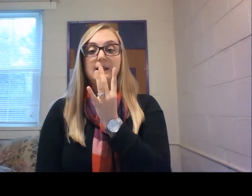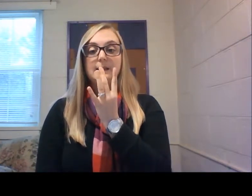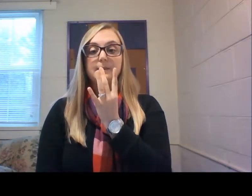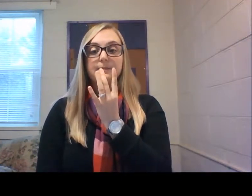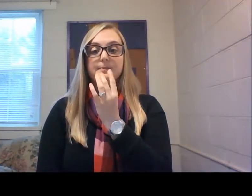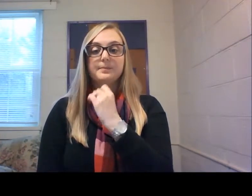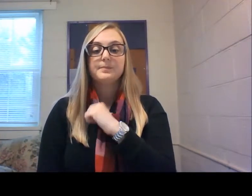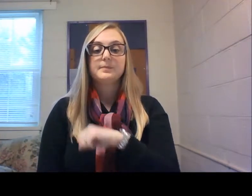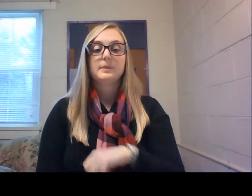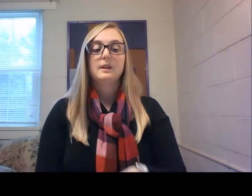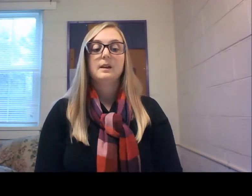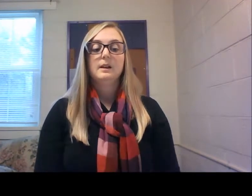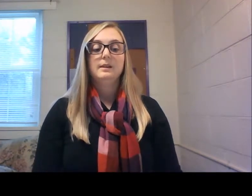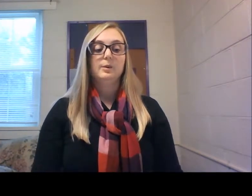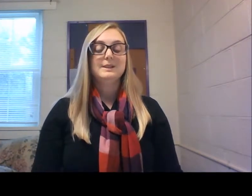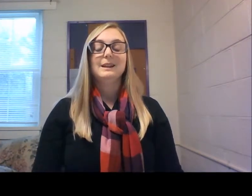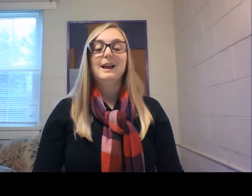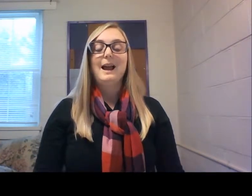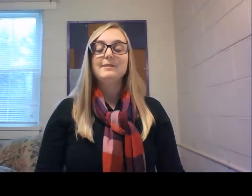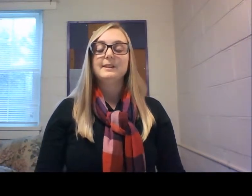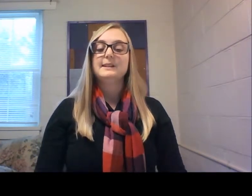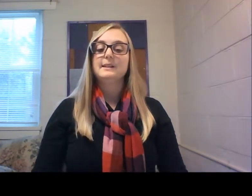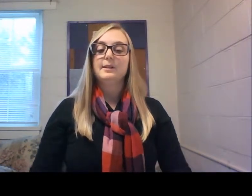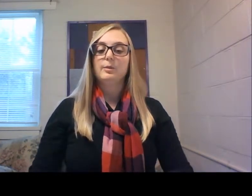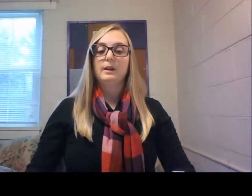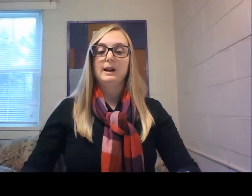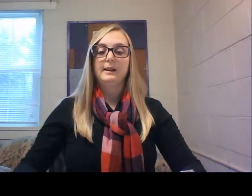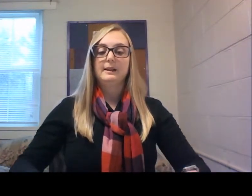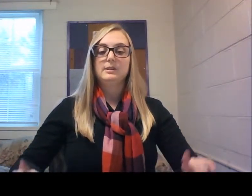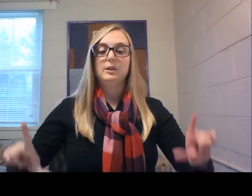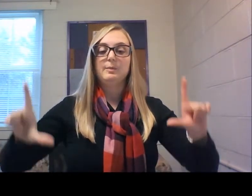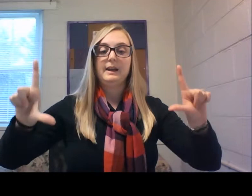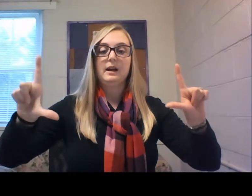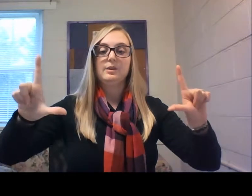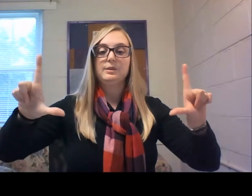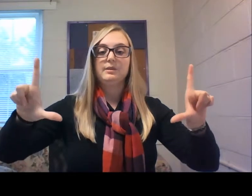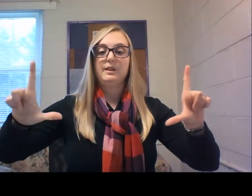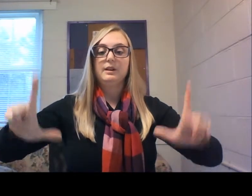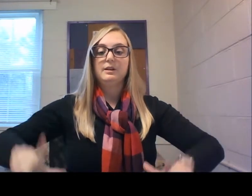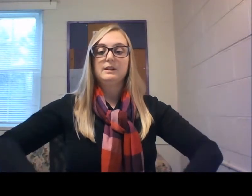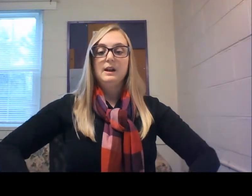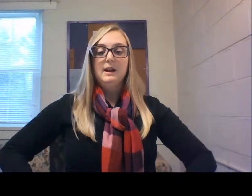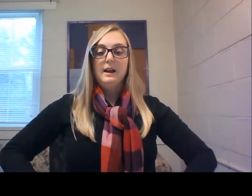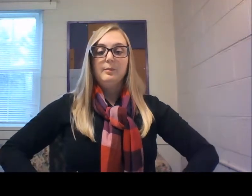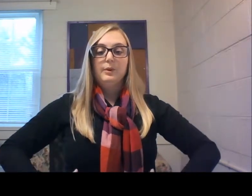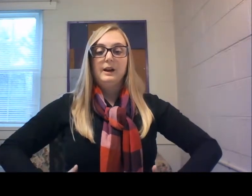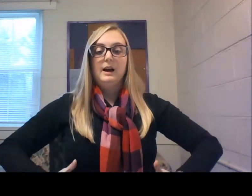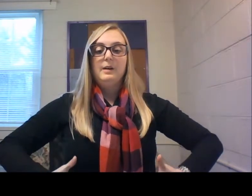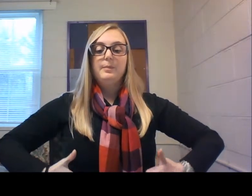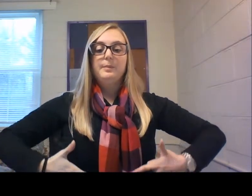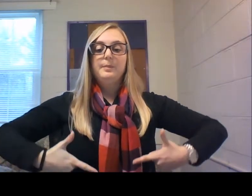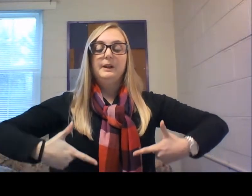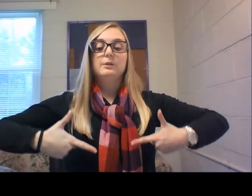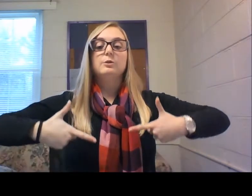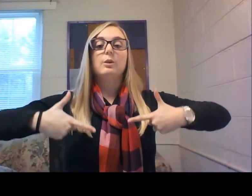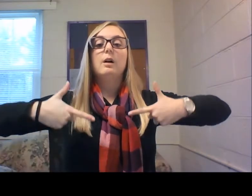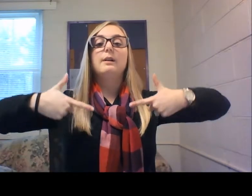light. There was life. This is another one a lot of the kids know. You make L's with your fingers and bring it up like you're